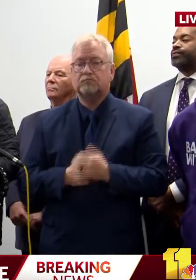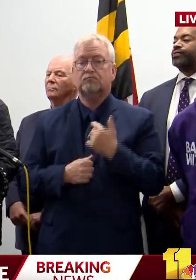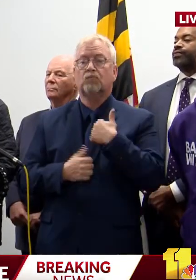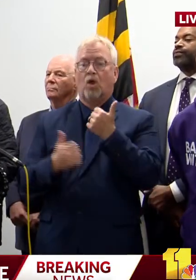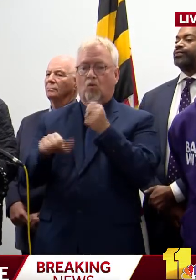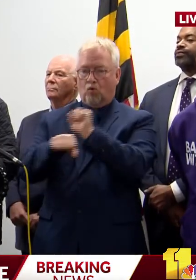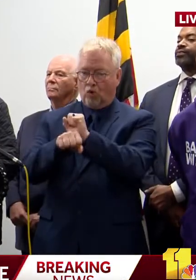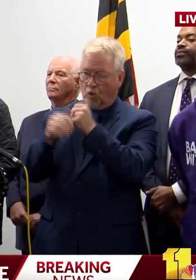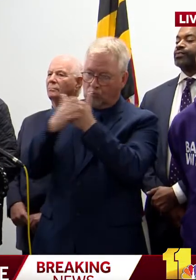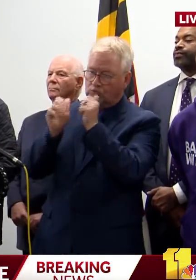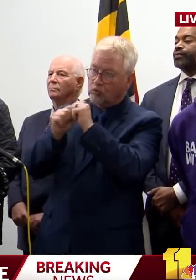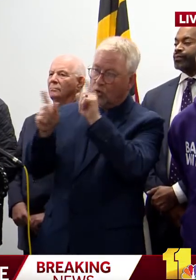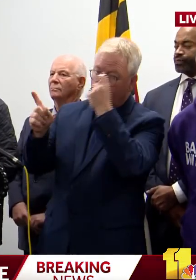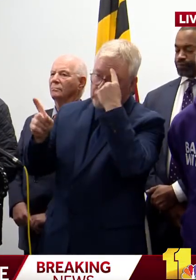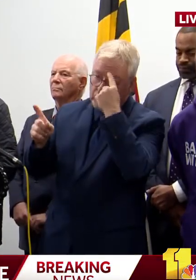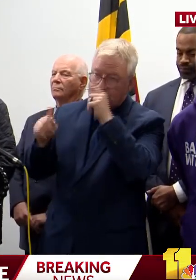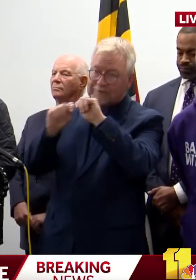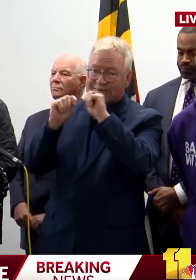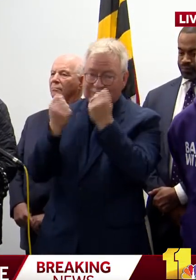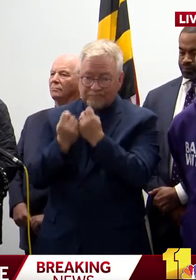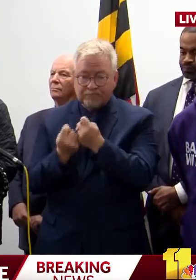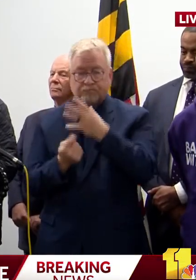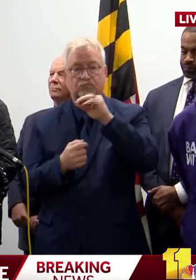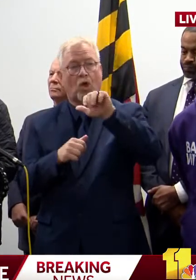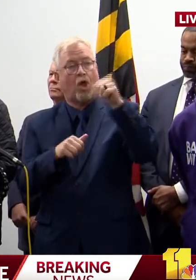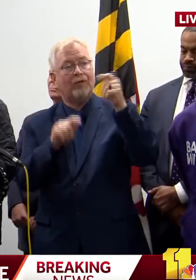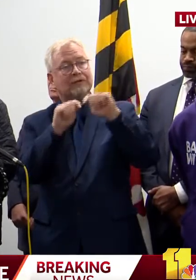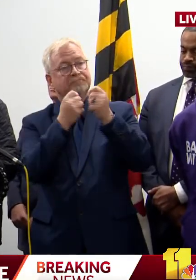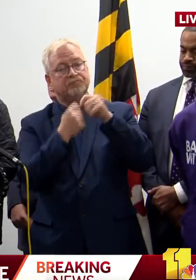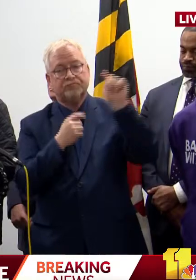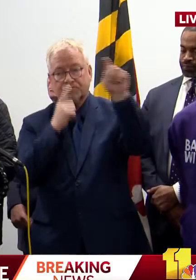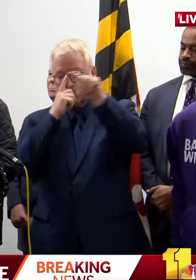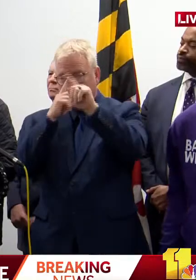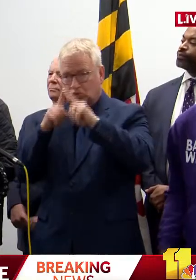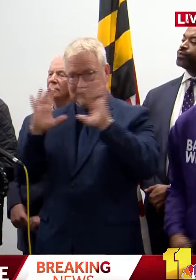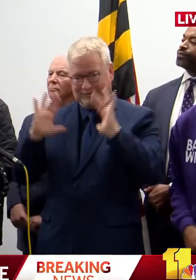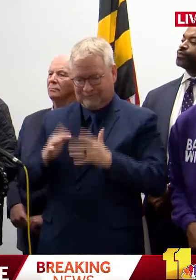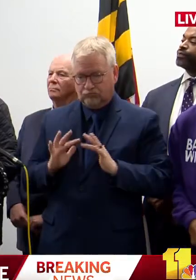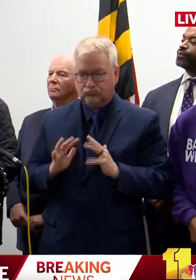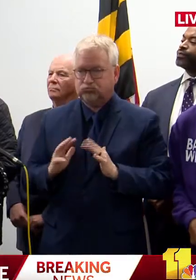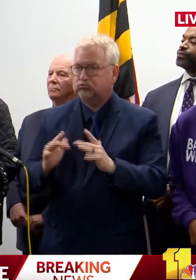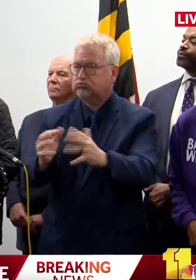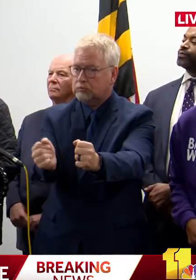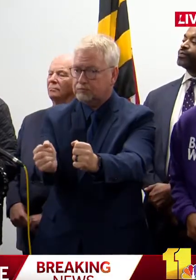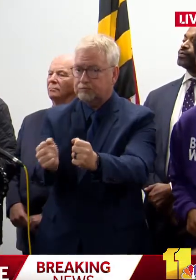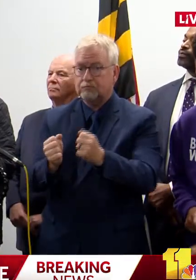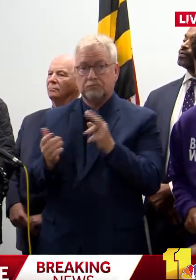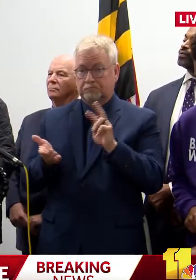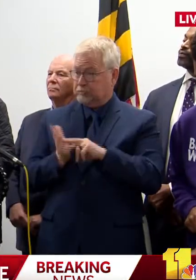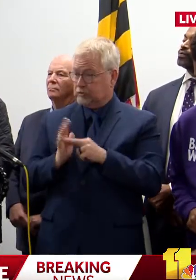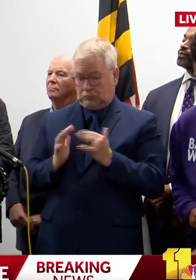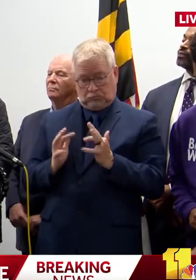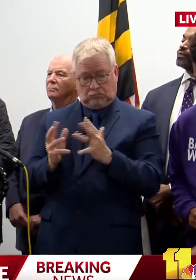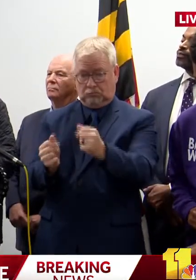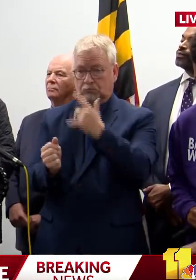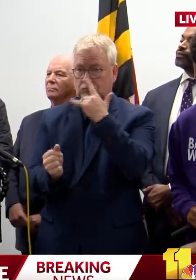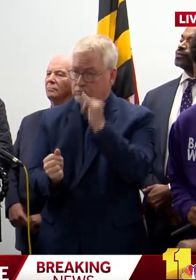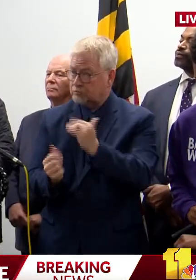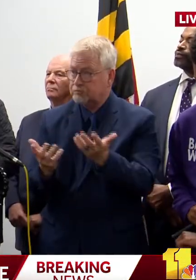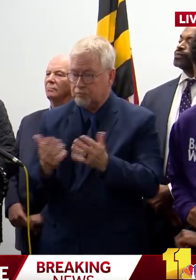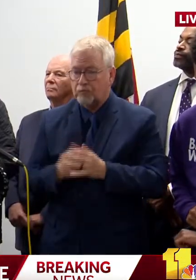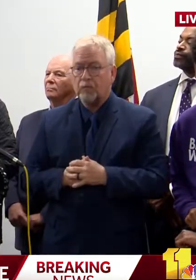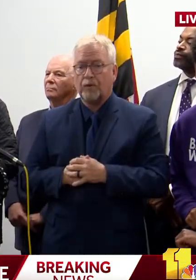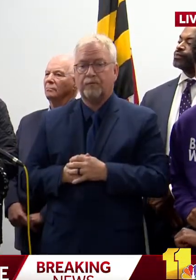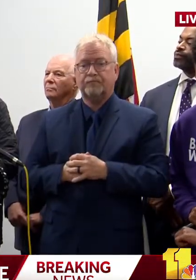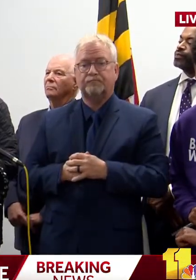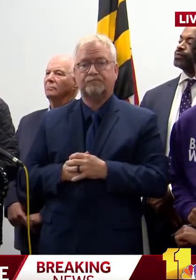team as you process that. Just to give you all a sense of what that means, for the